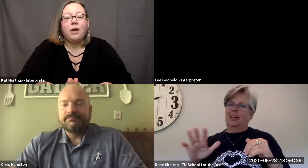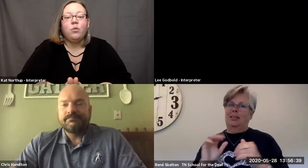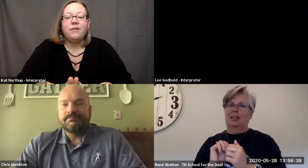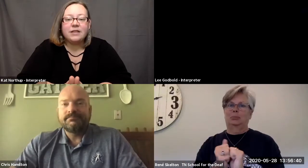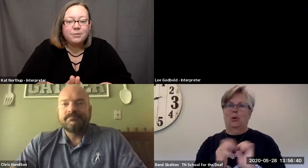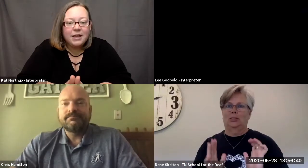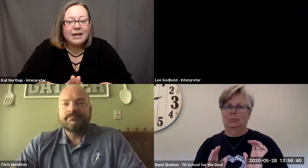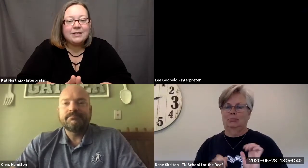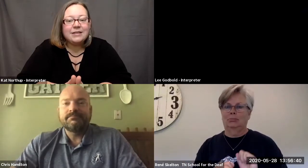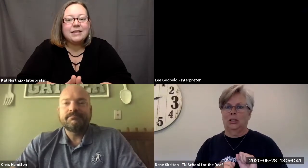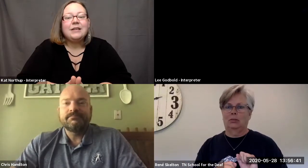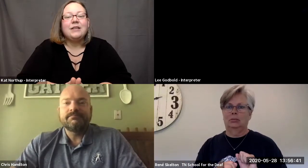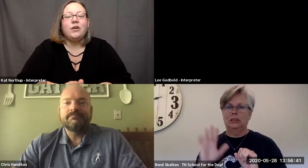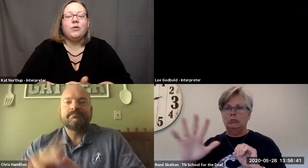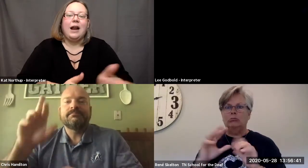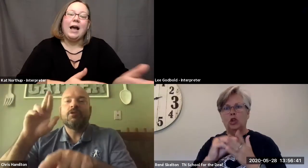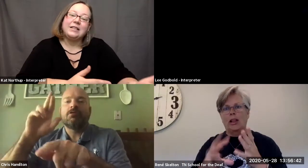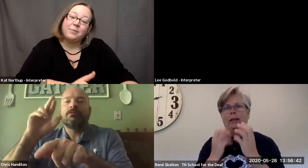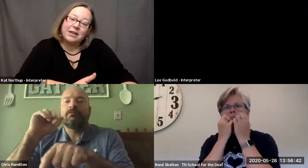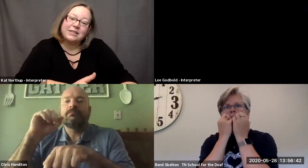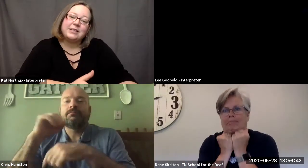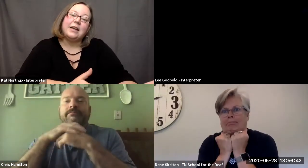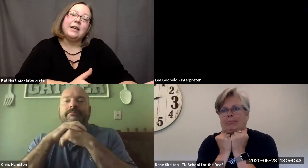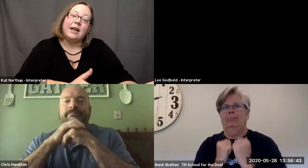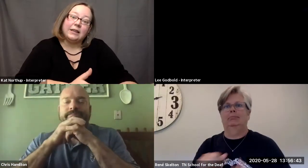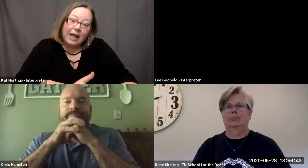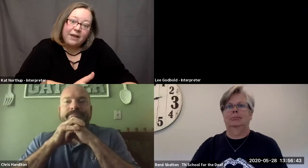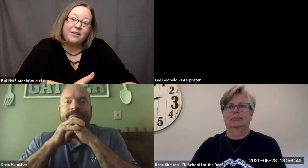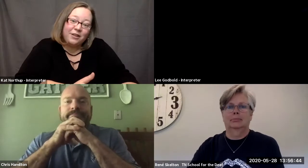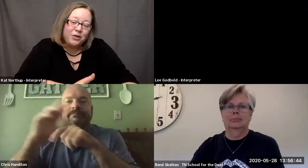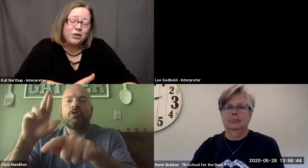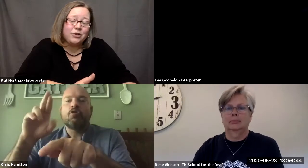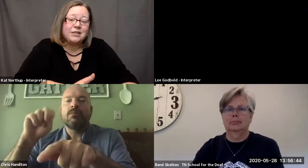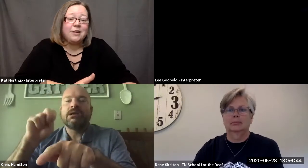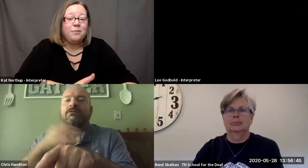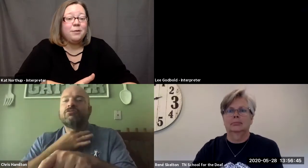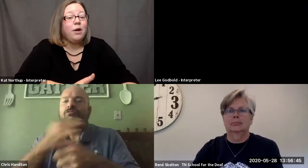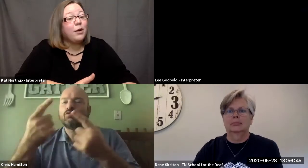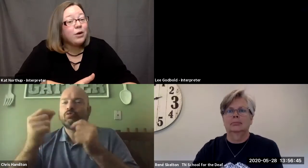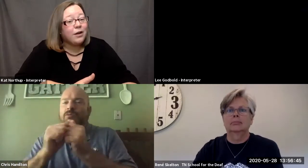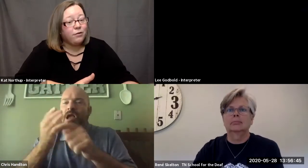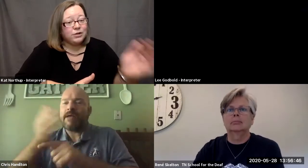we've explained, you know, that academics and life in the future is going to be priority over